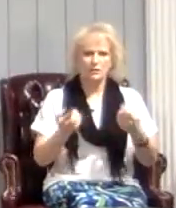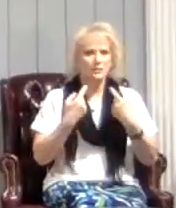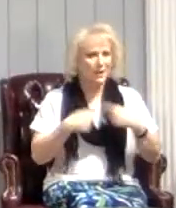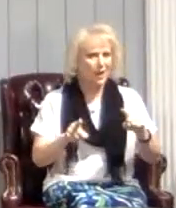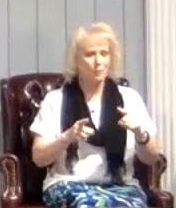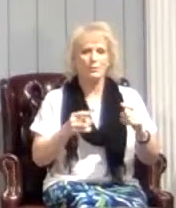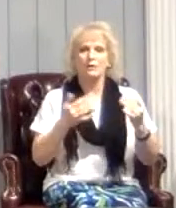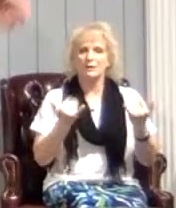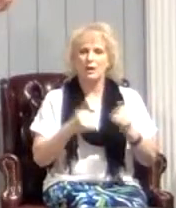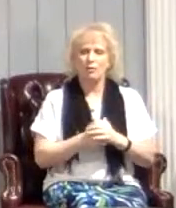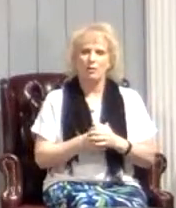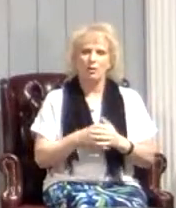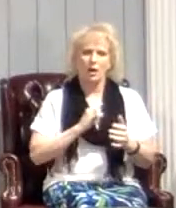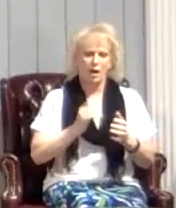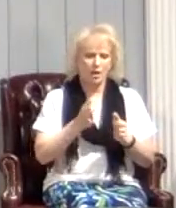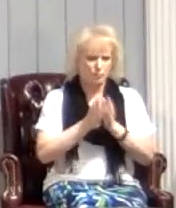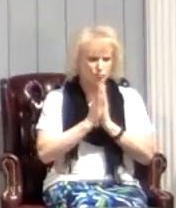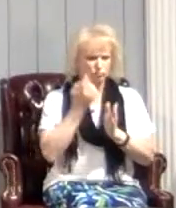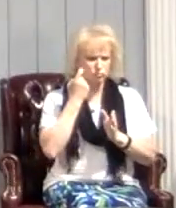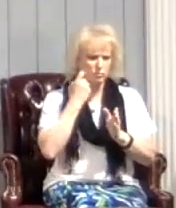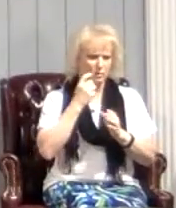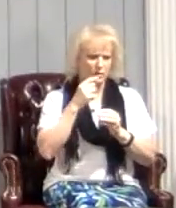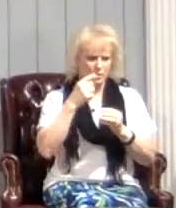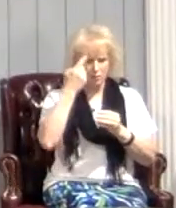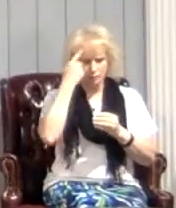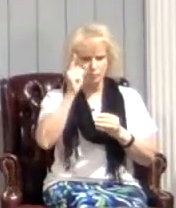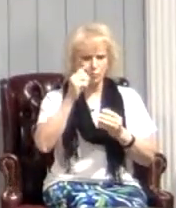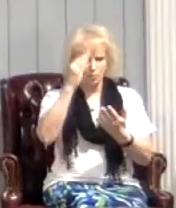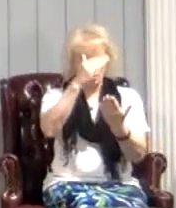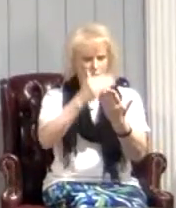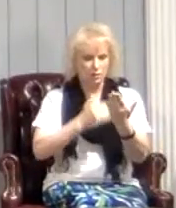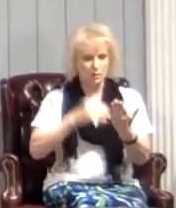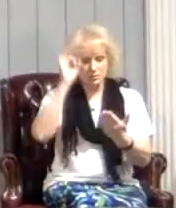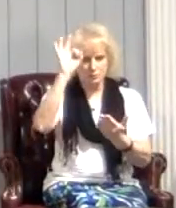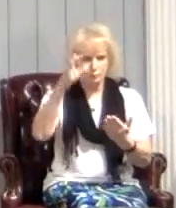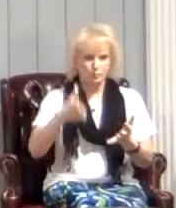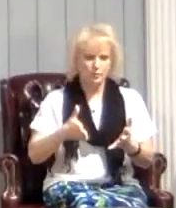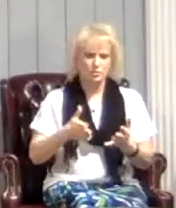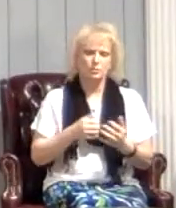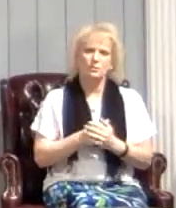right now. I prayed not too long ago for a list of preachers and,